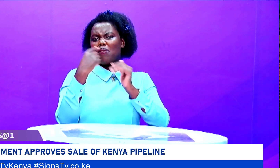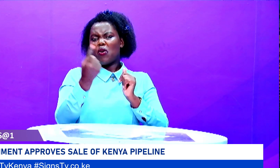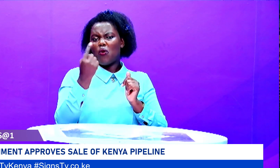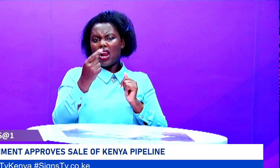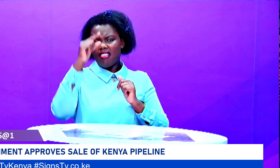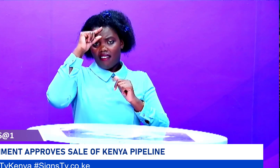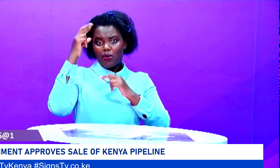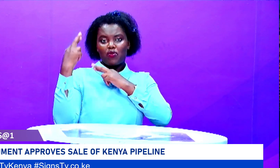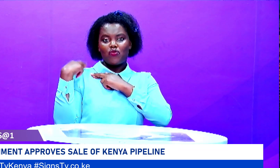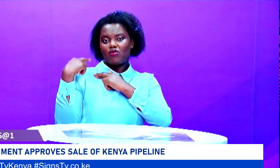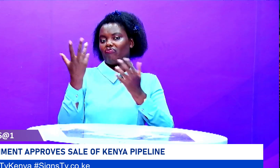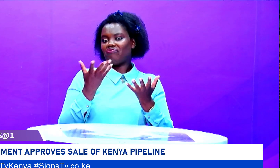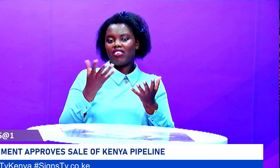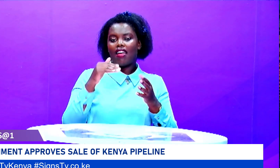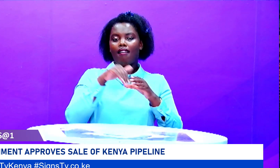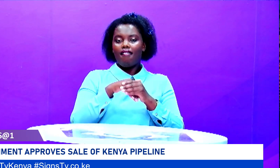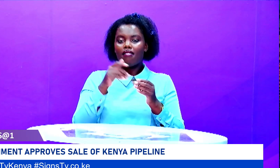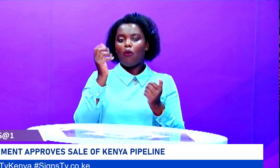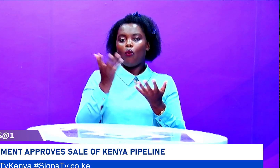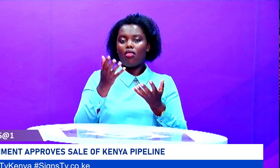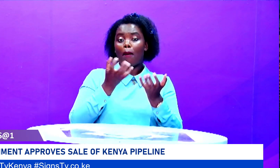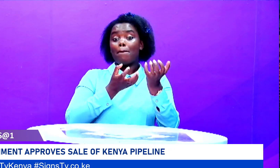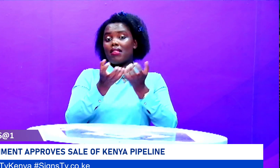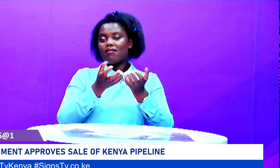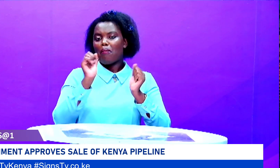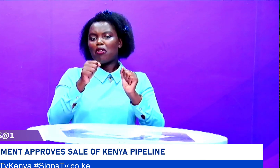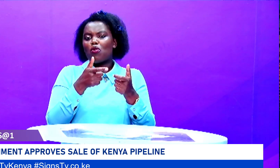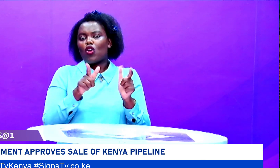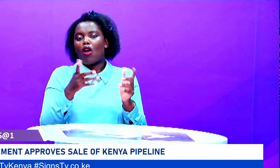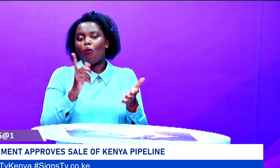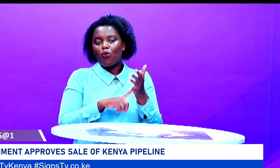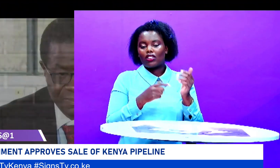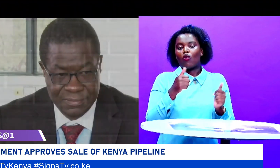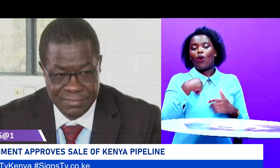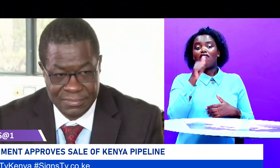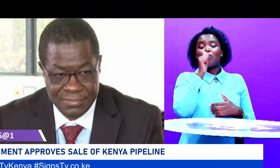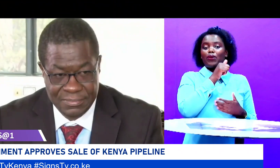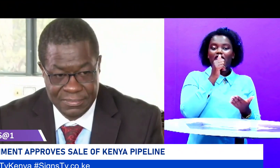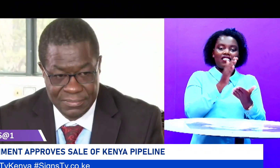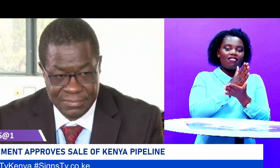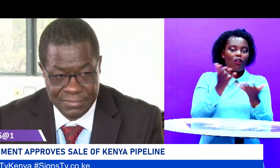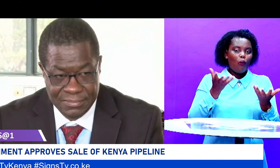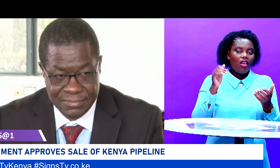role in business and allowing the private sector to take the lead in promoting